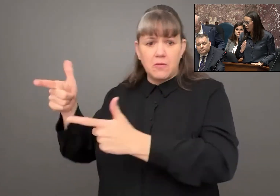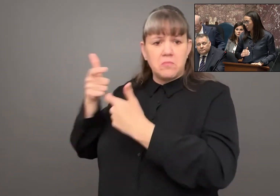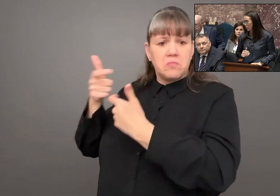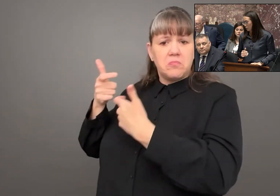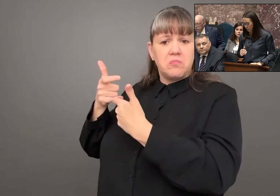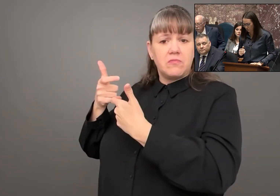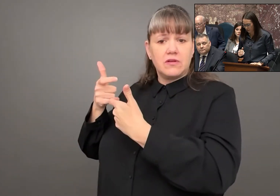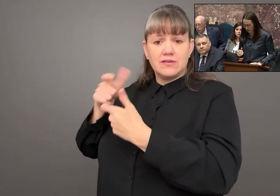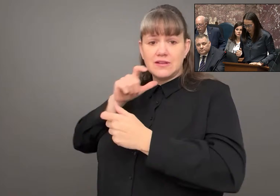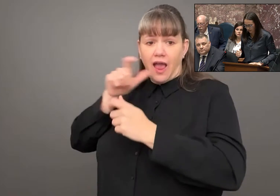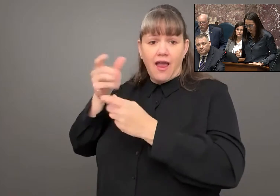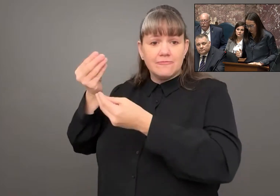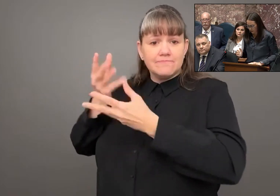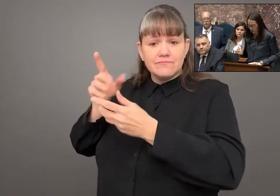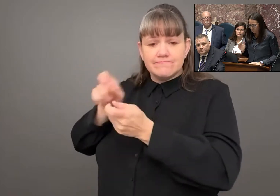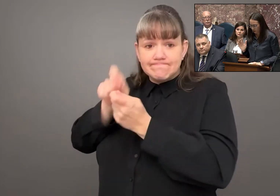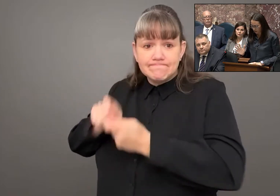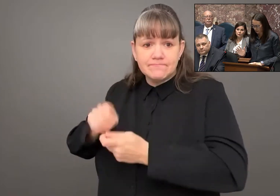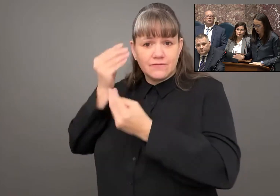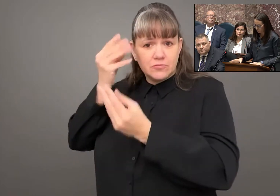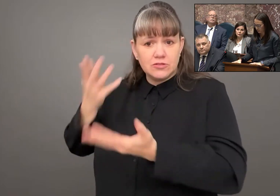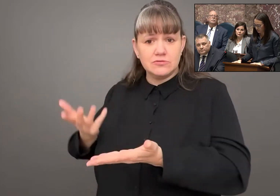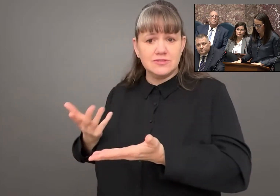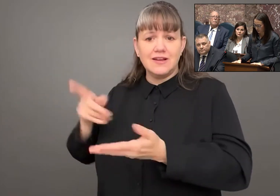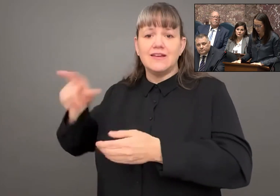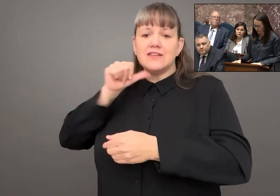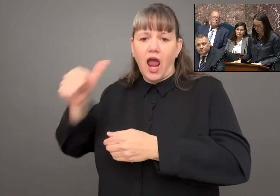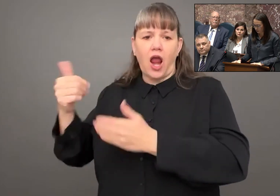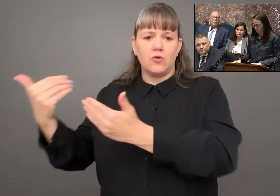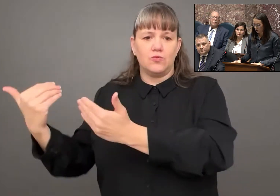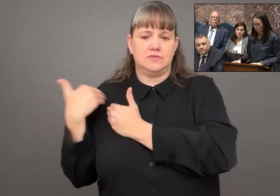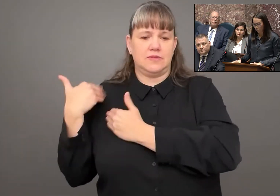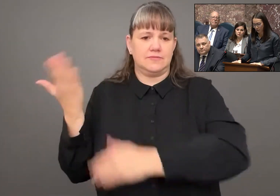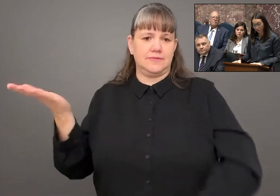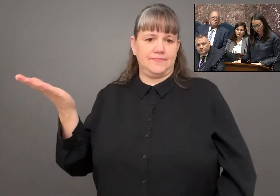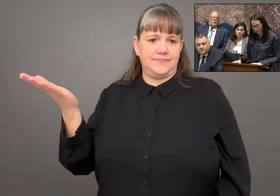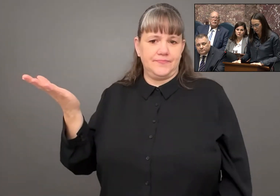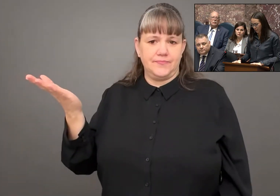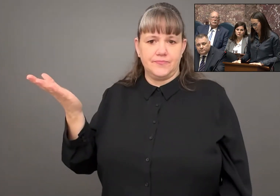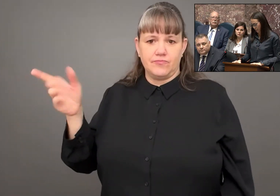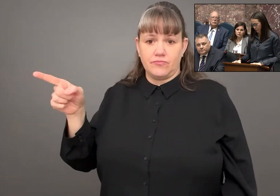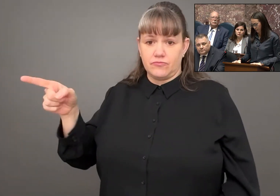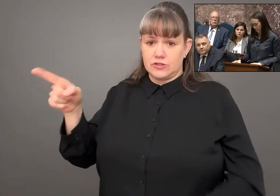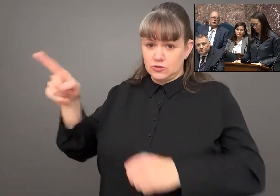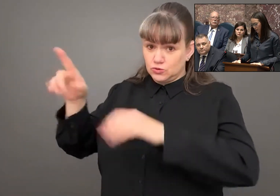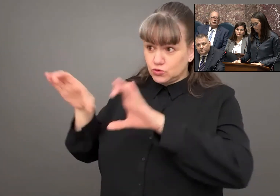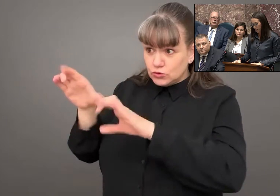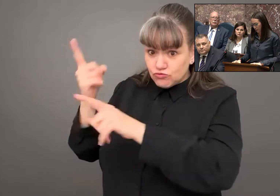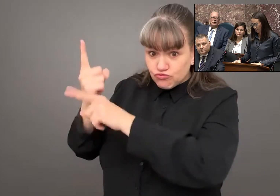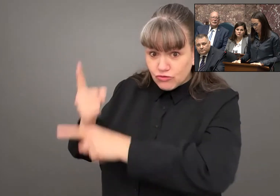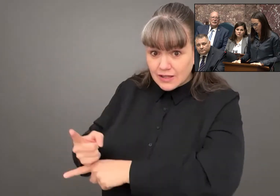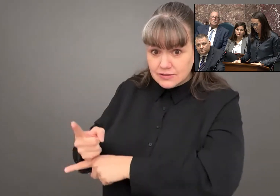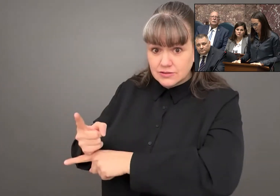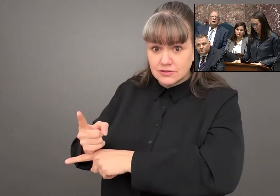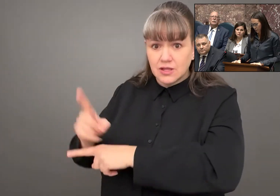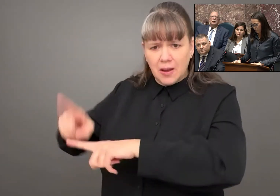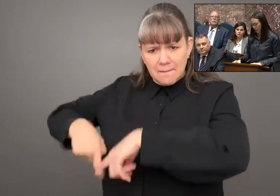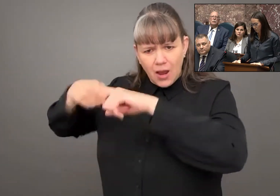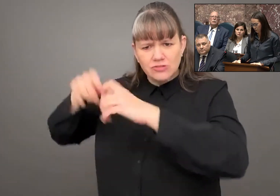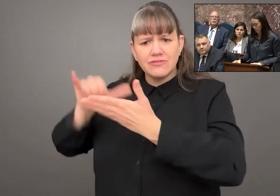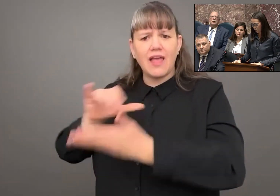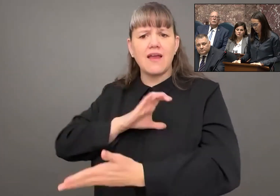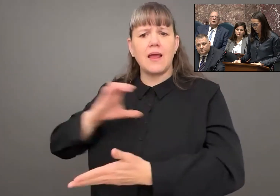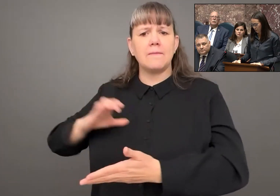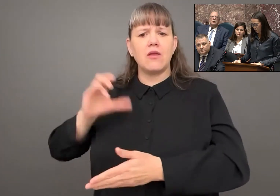will the minister do the right thing, pause the Committee of Supply, or at the very least, admit in